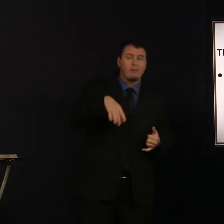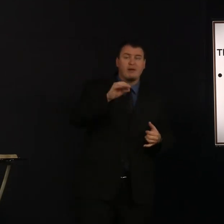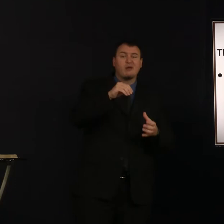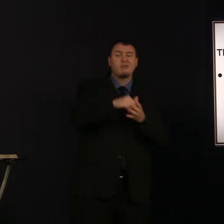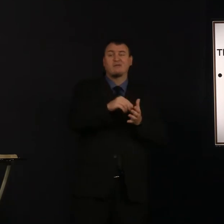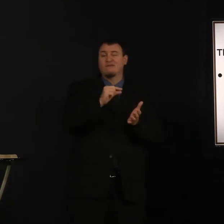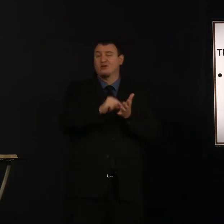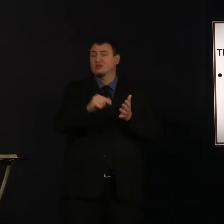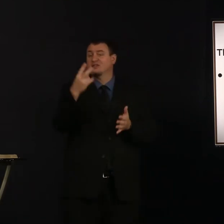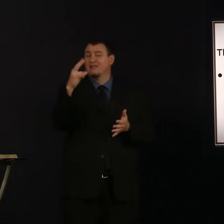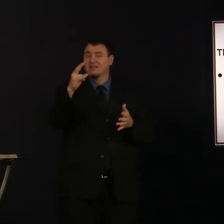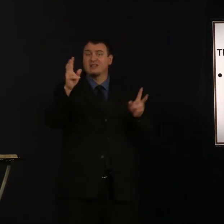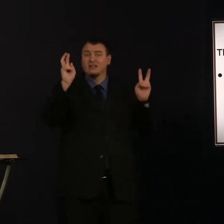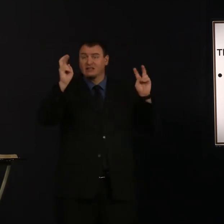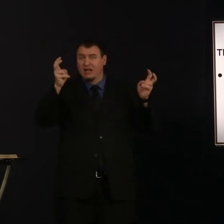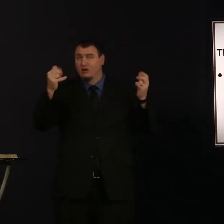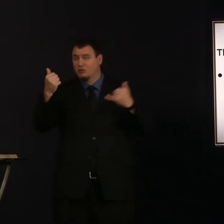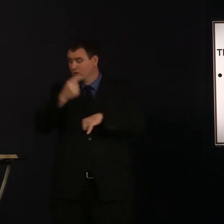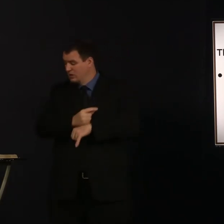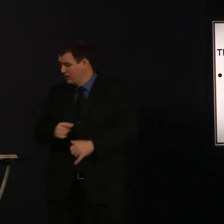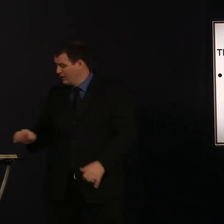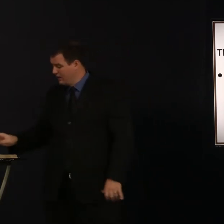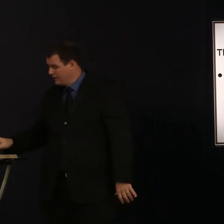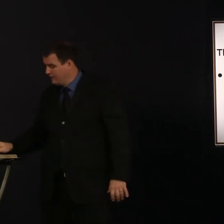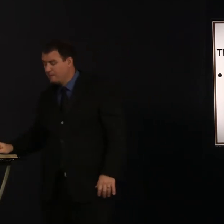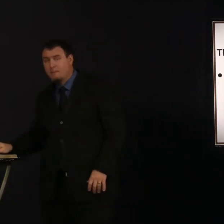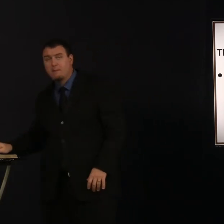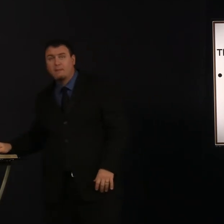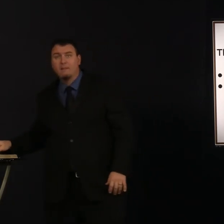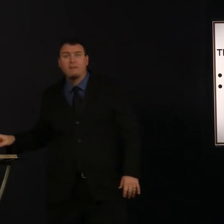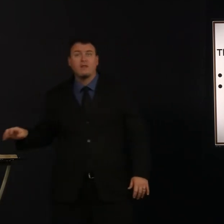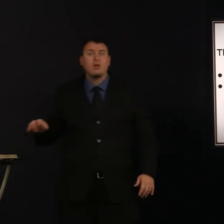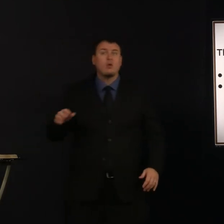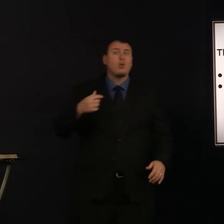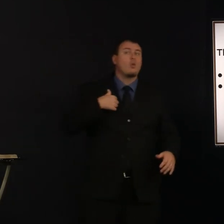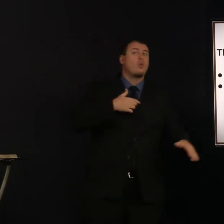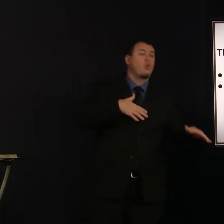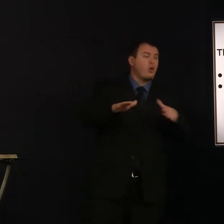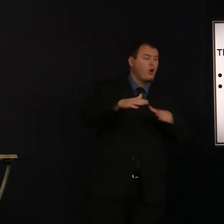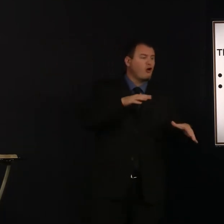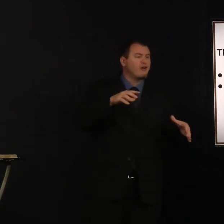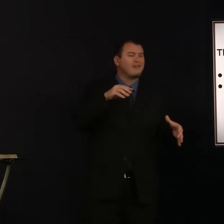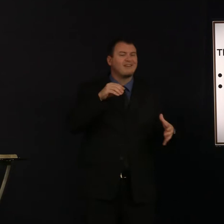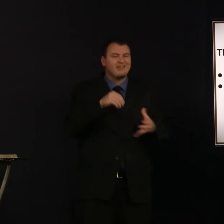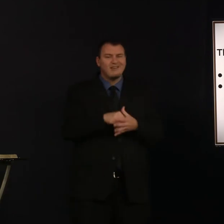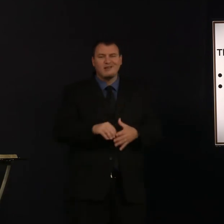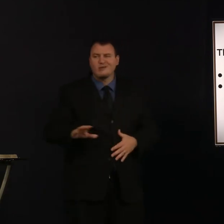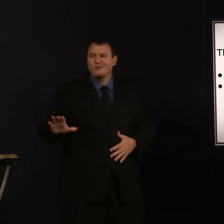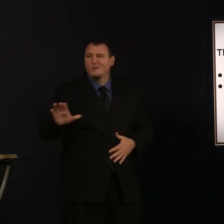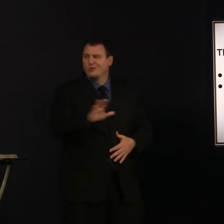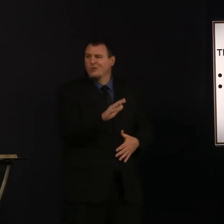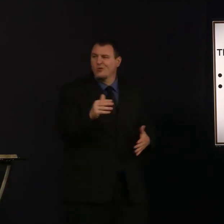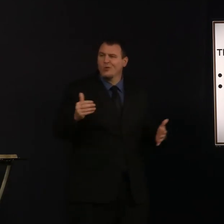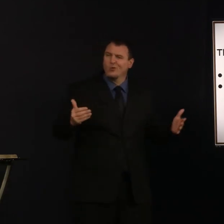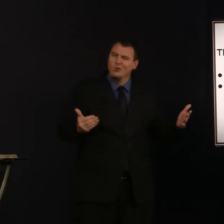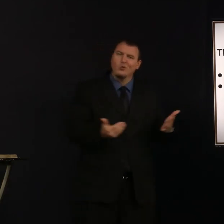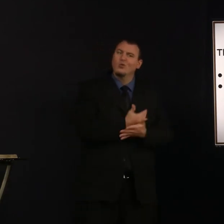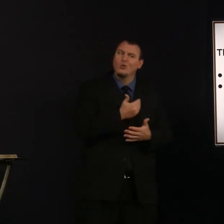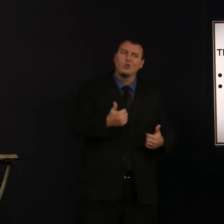So, we'll pick up with verse 17 today. Walk in your new